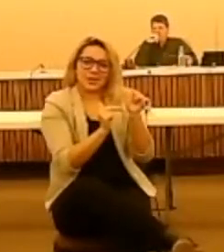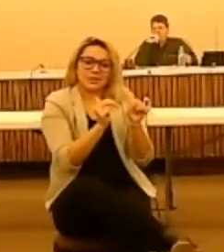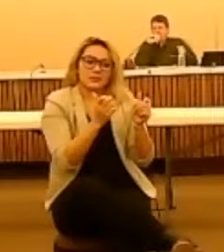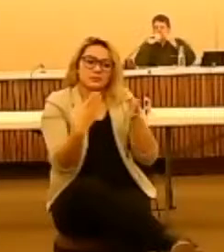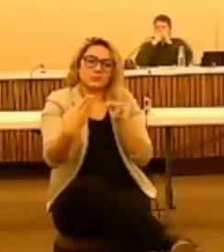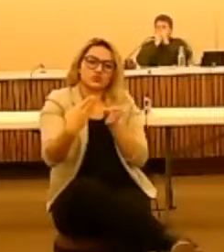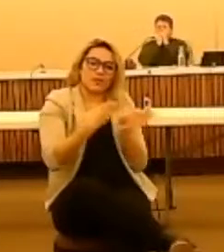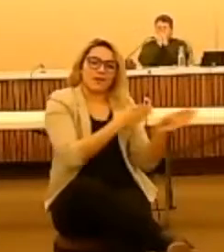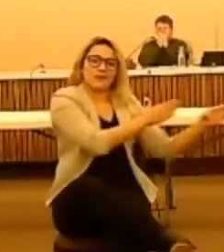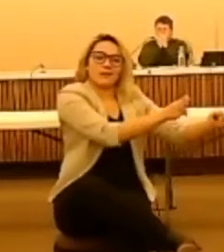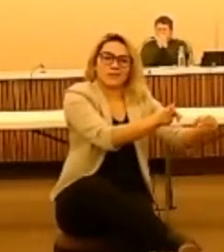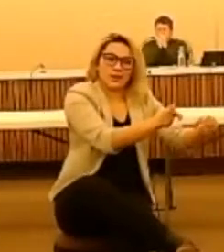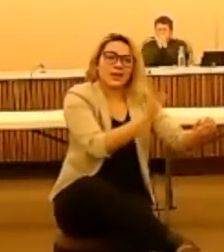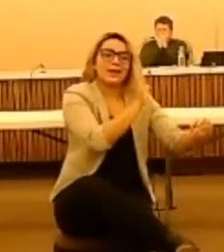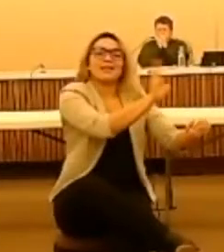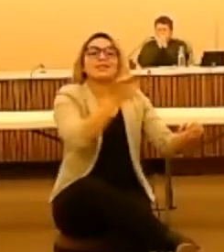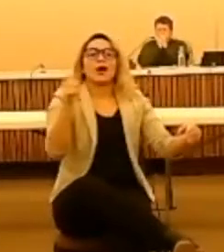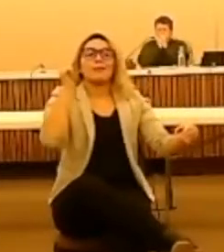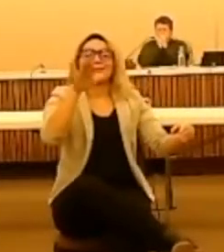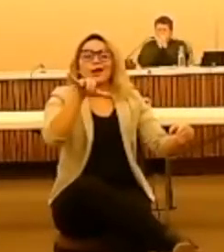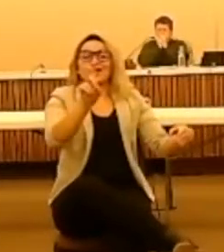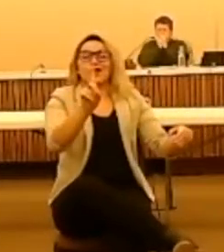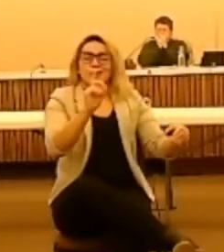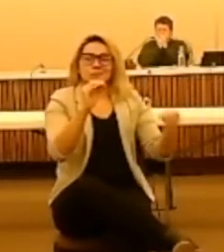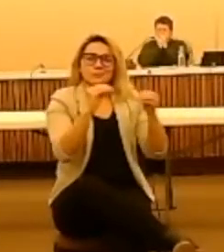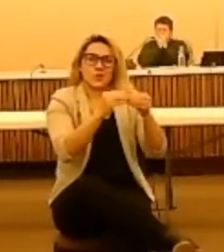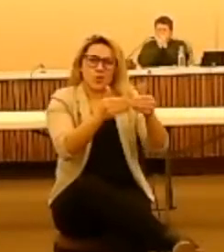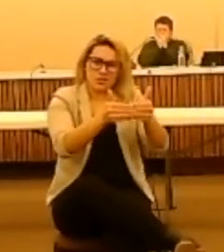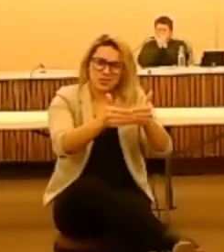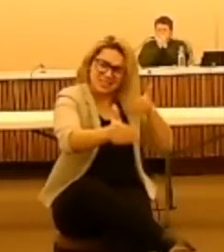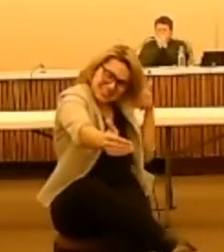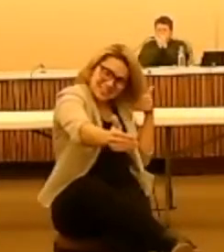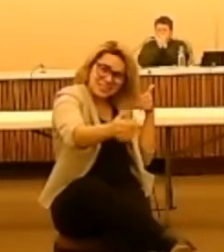Their backyards are deeper. Mm-hmm.